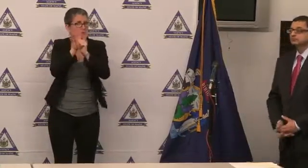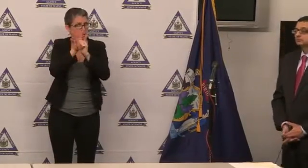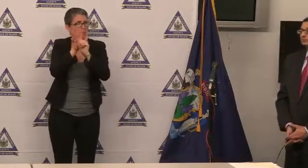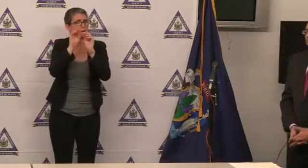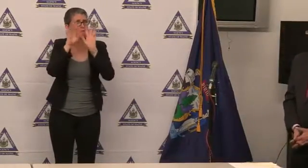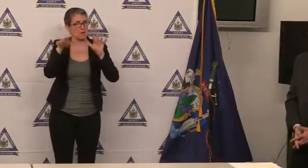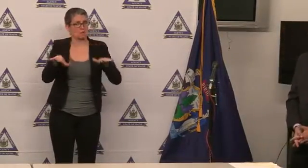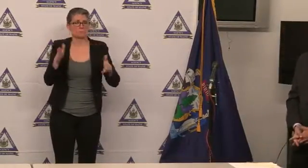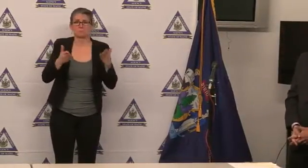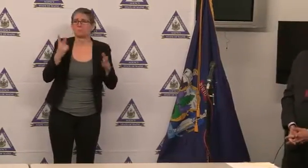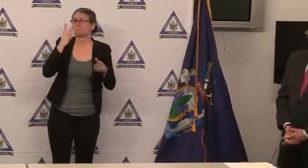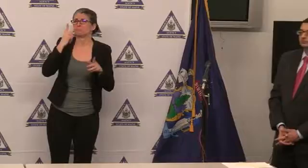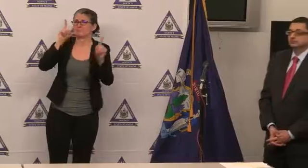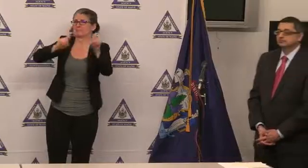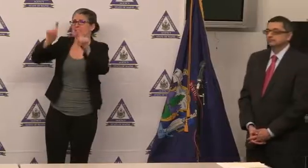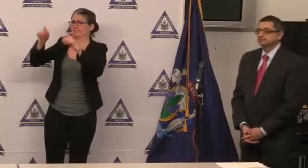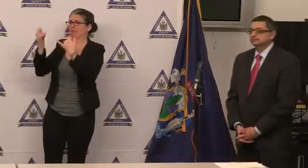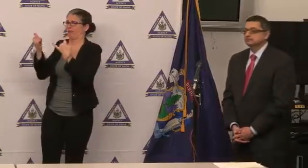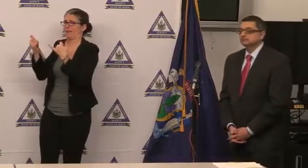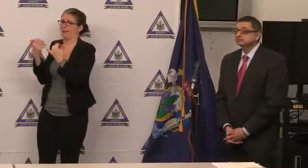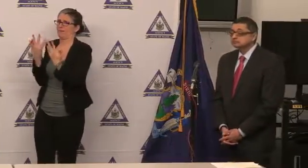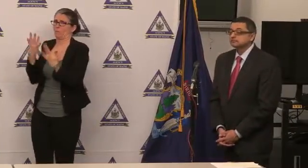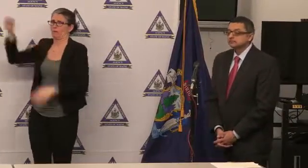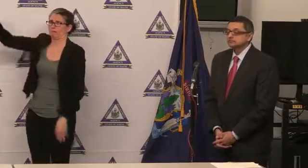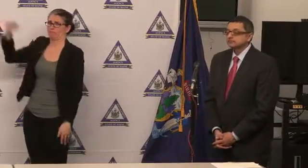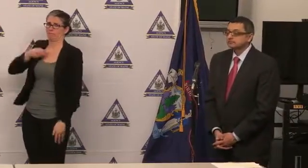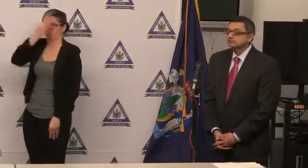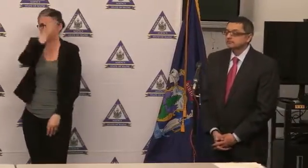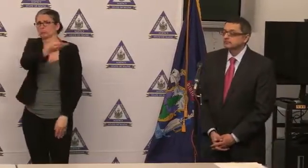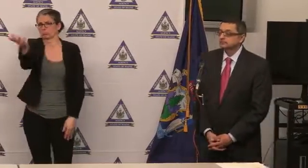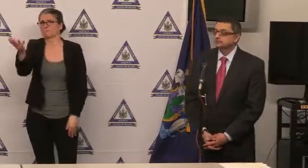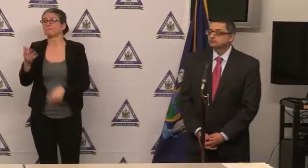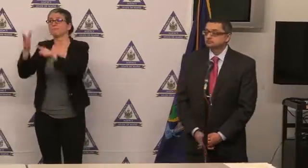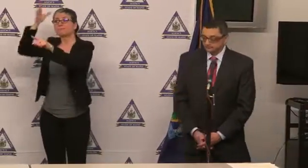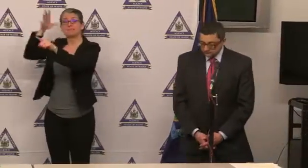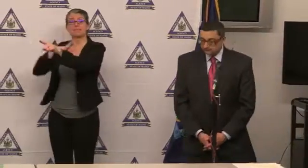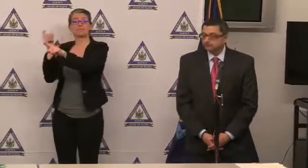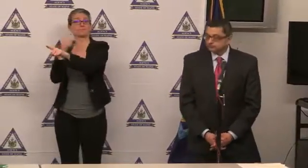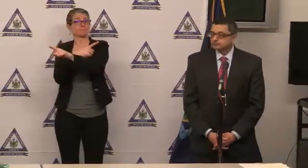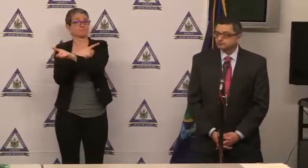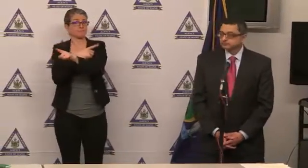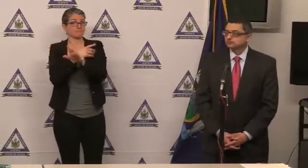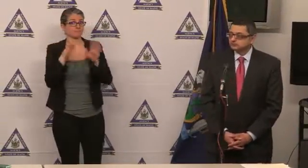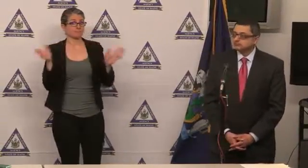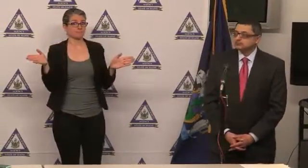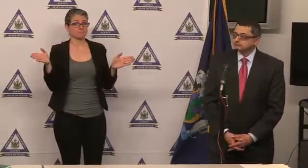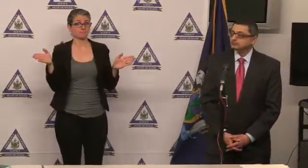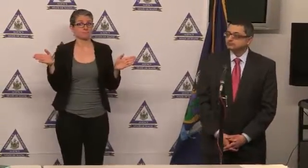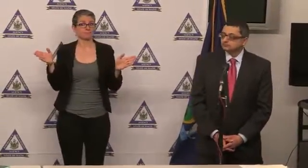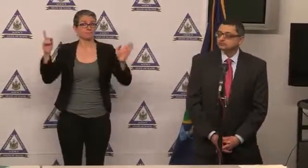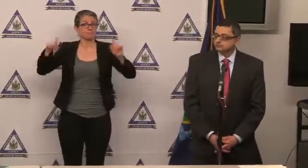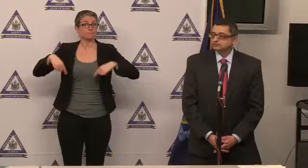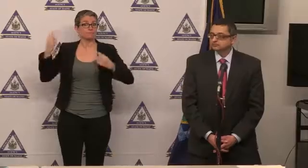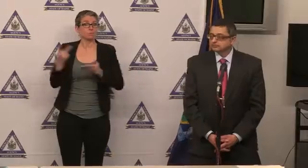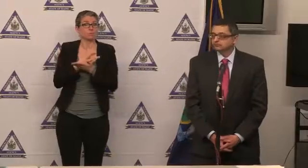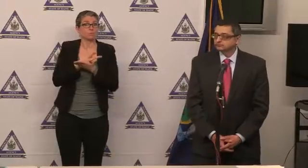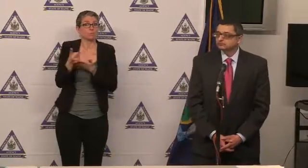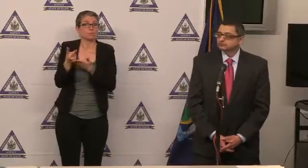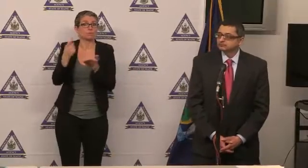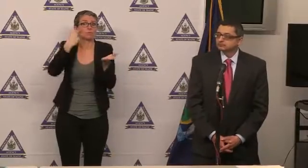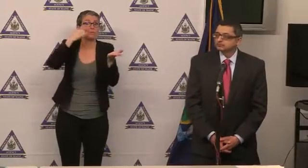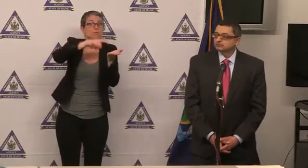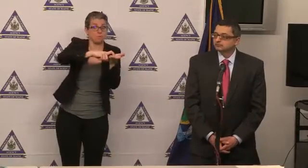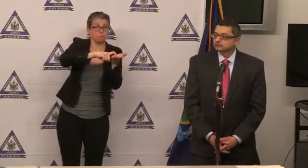weeks when a case is found positive here in Maine, but they're a resident of a different state that gets classified back to that state. Are